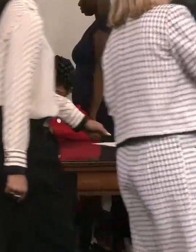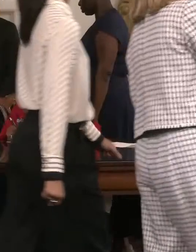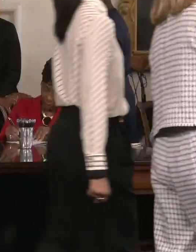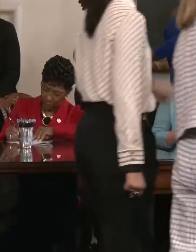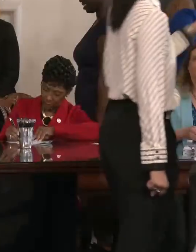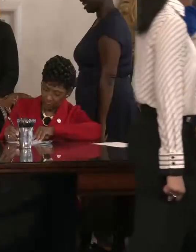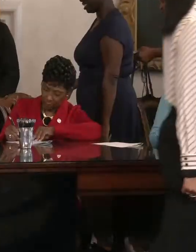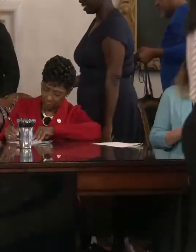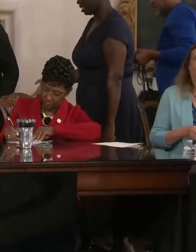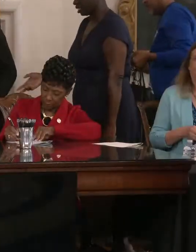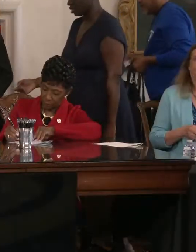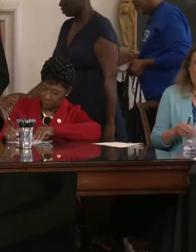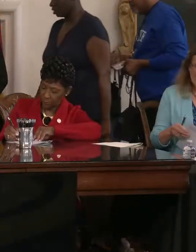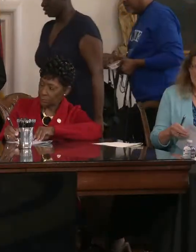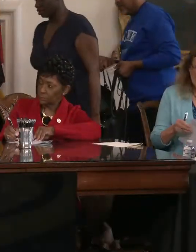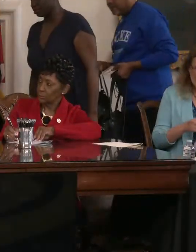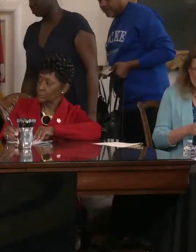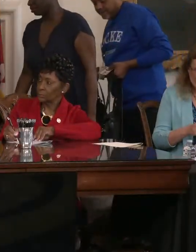This way, please.